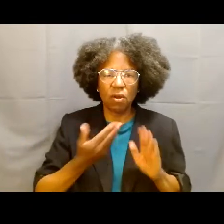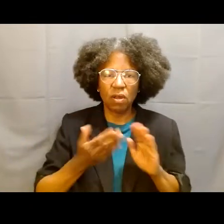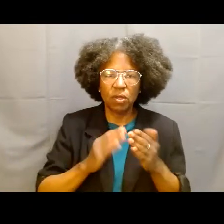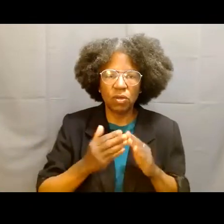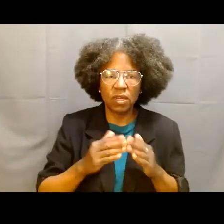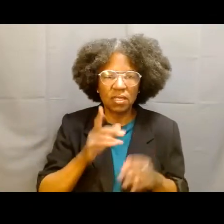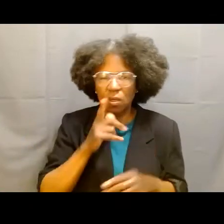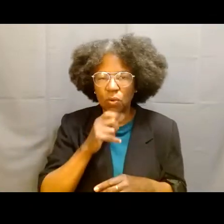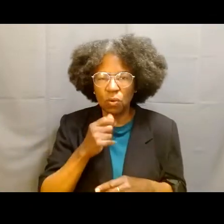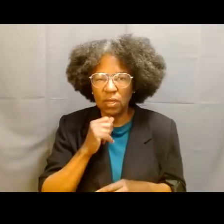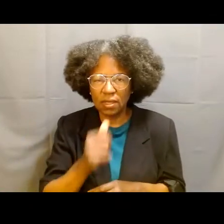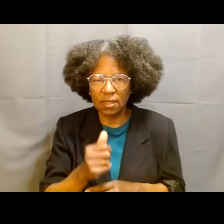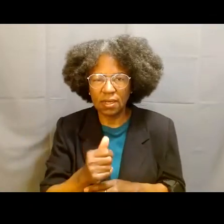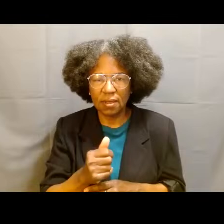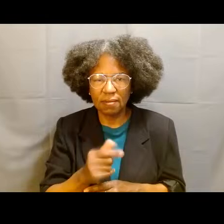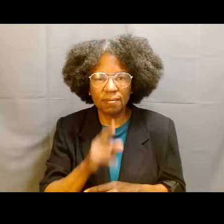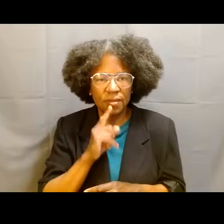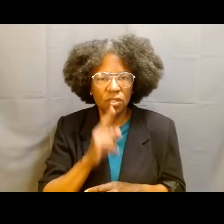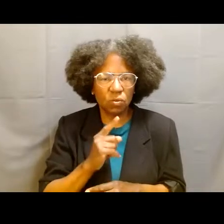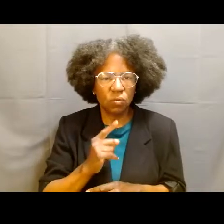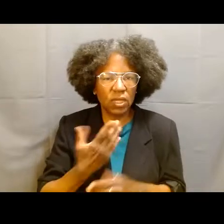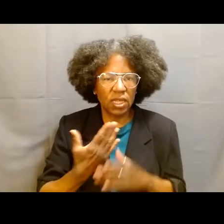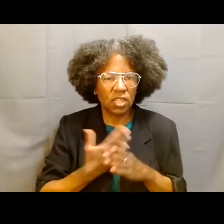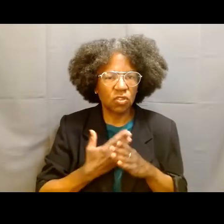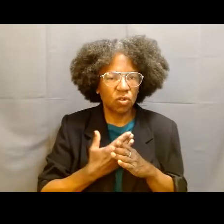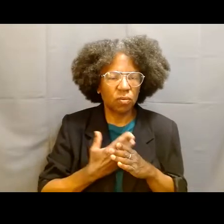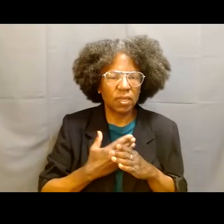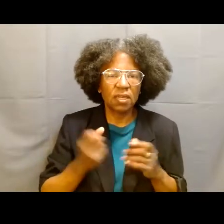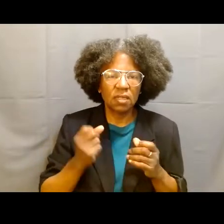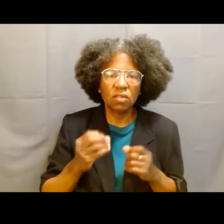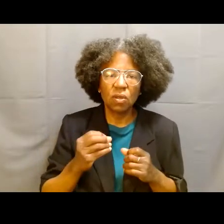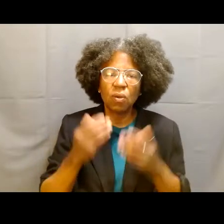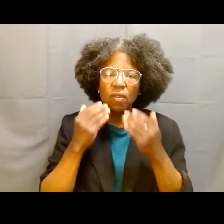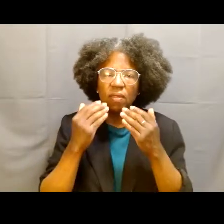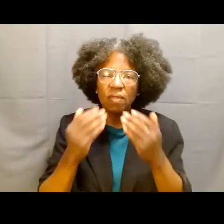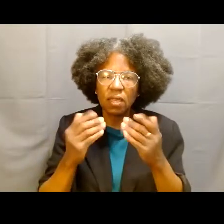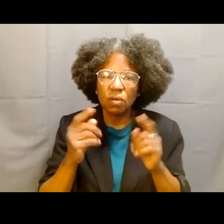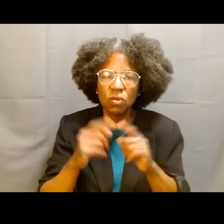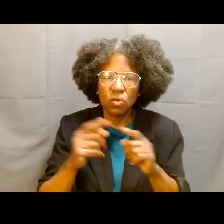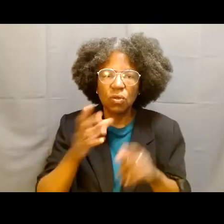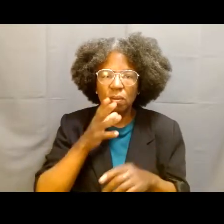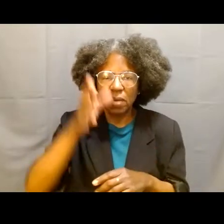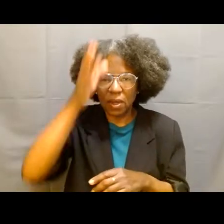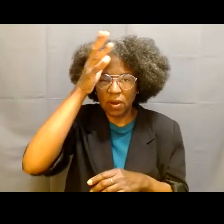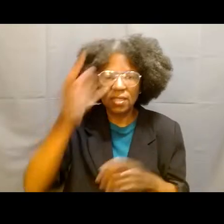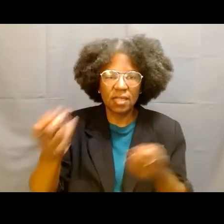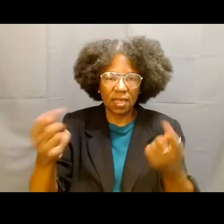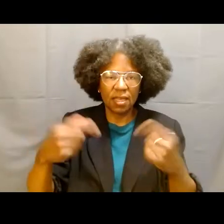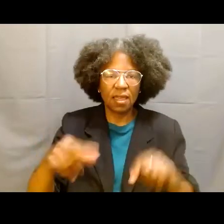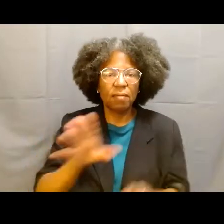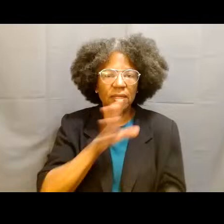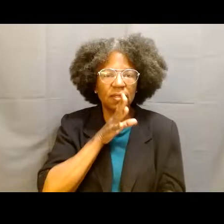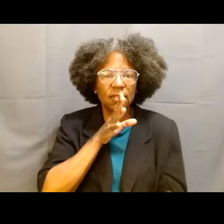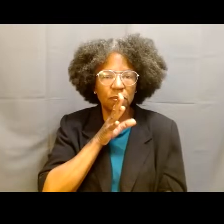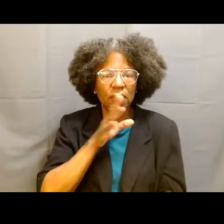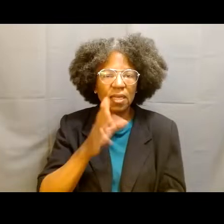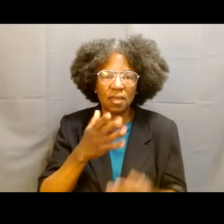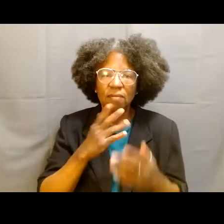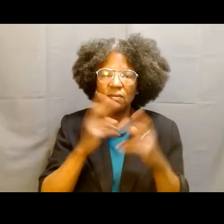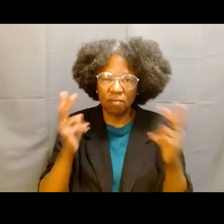It's very disturbing. So thank you to the parents that always come and speak. It's highly